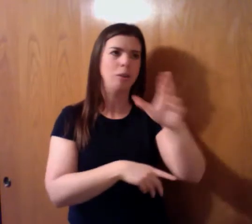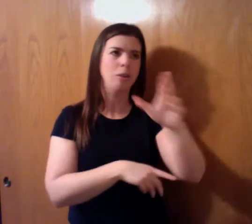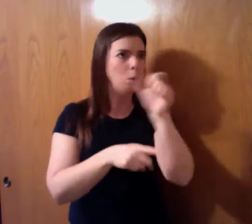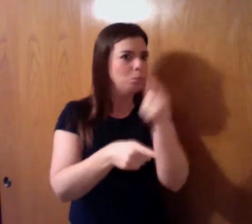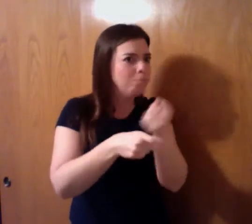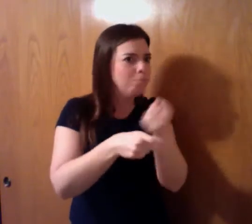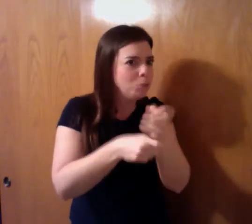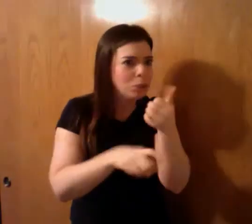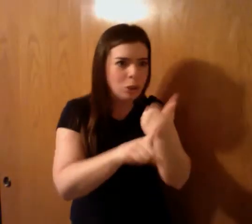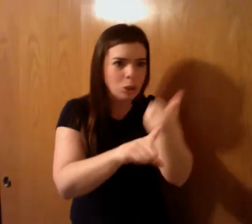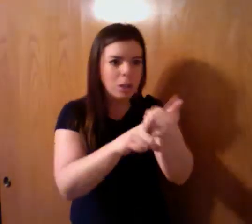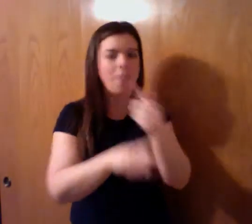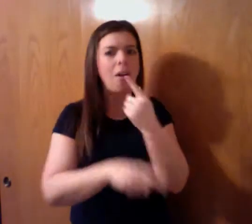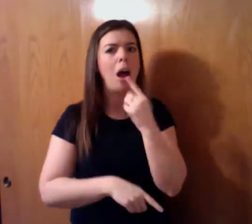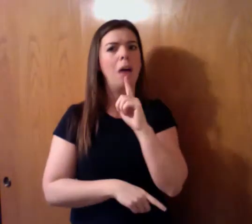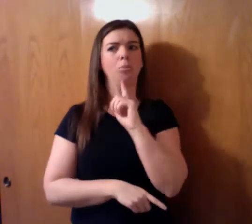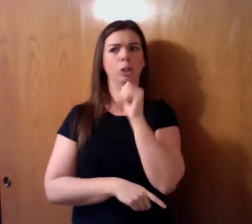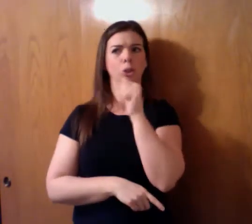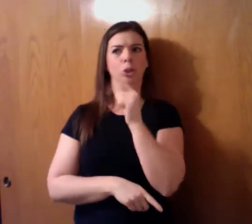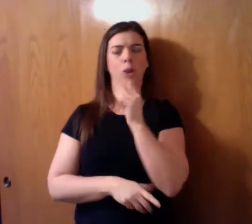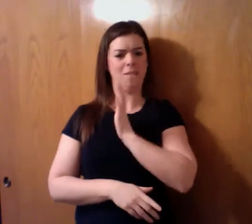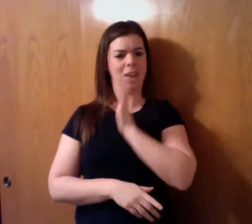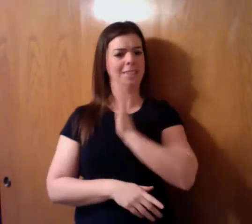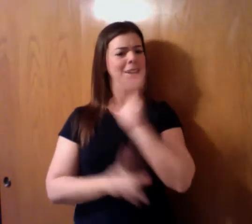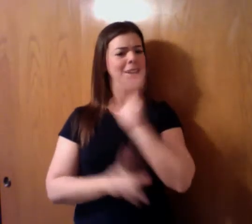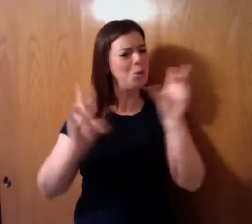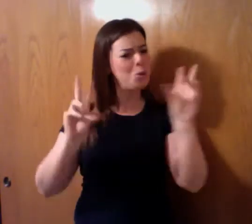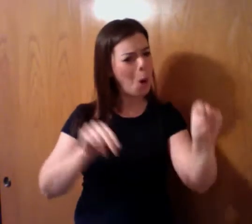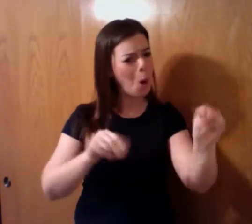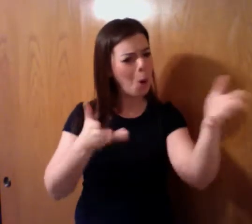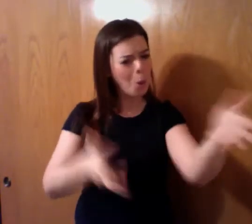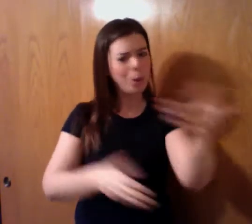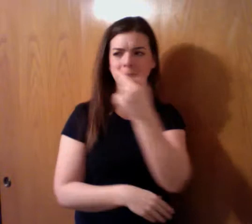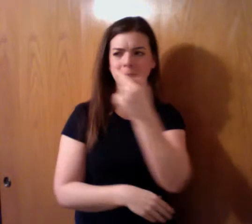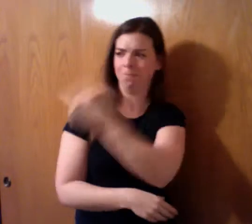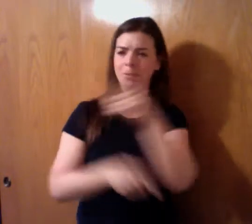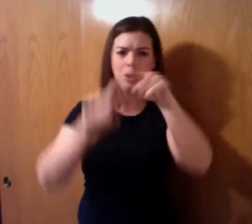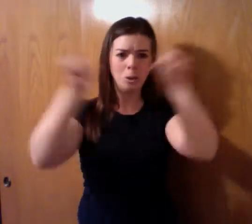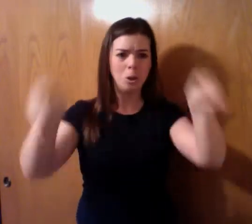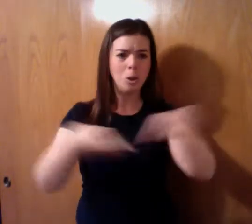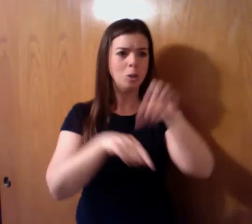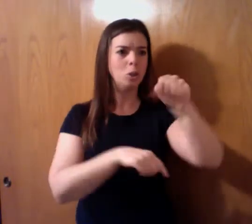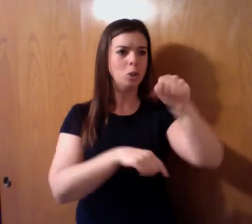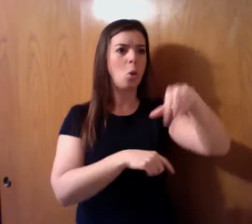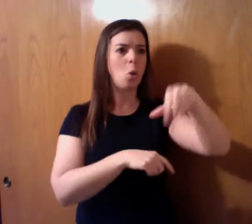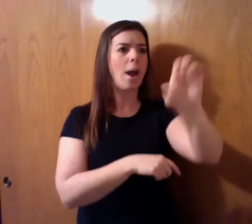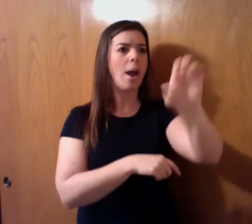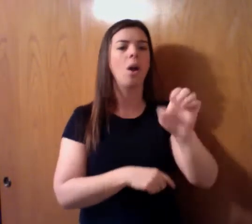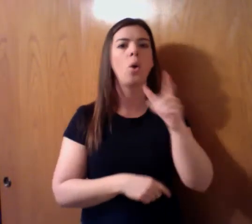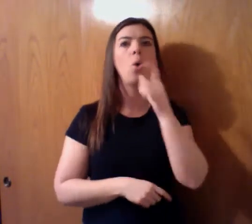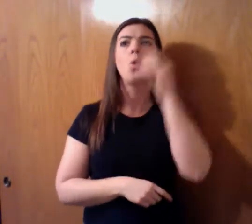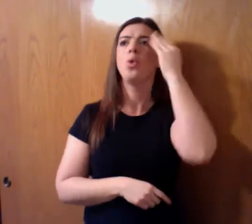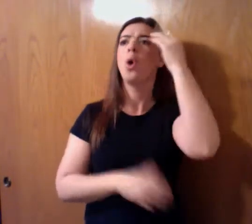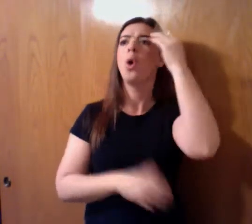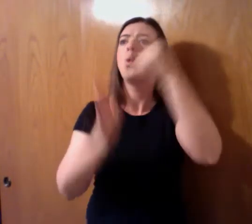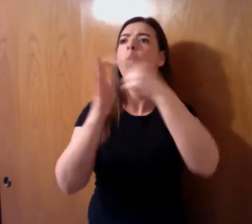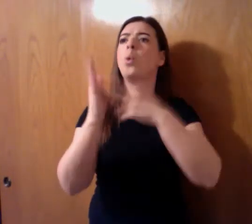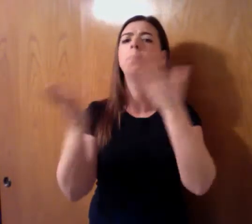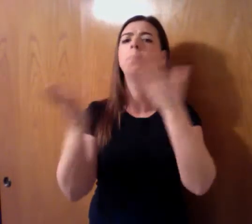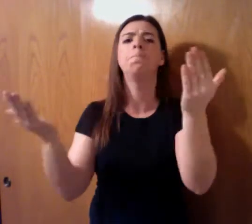say, oh, I'm not sure. Don't get fancy. It's a square. Who remembers the rule for a square? How do we know it's a square?